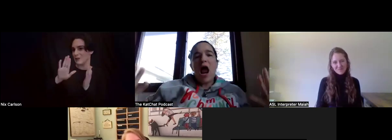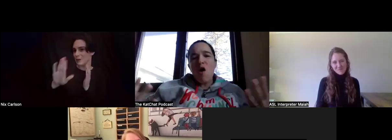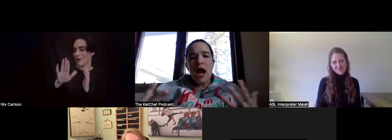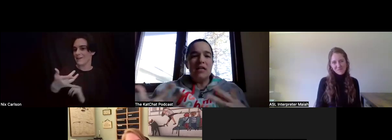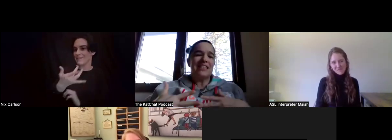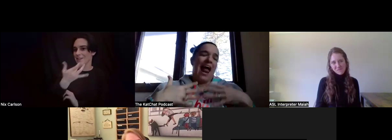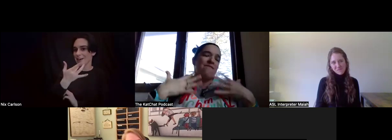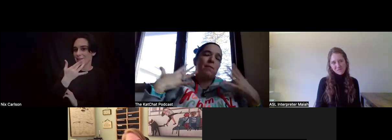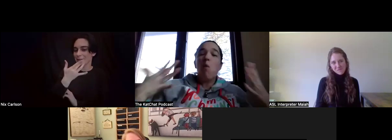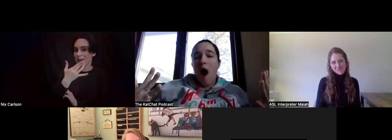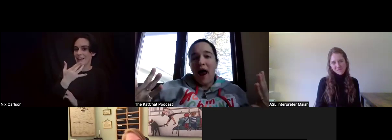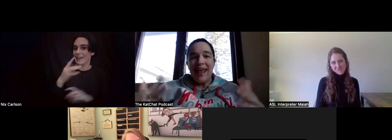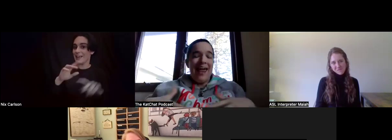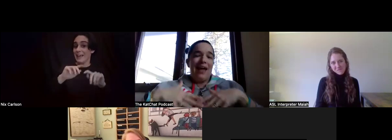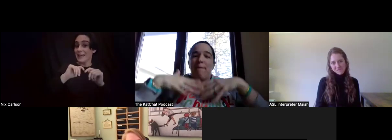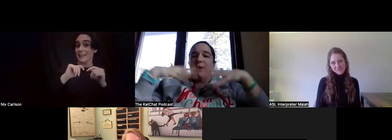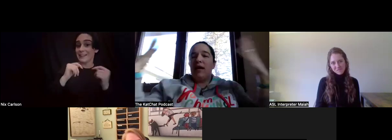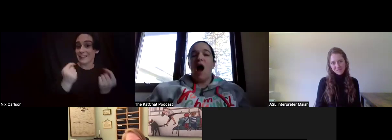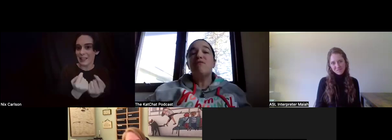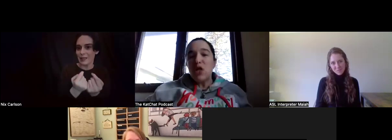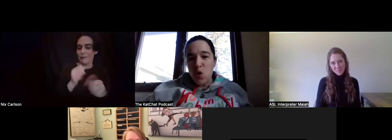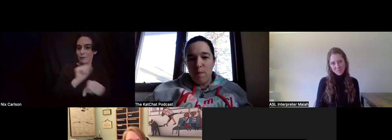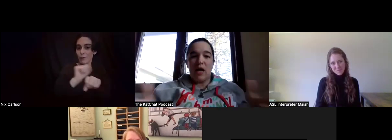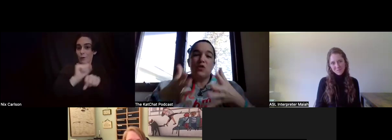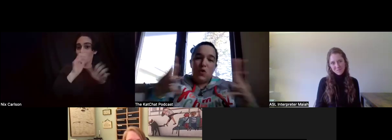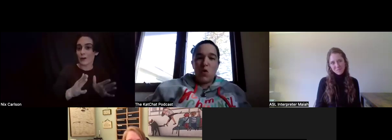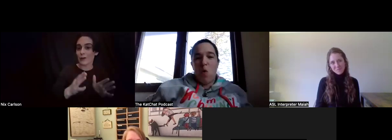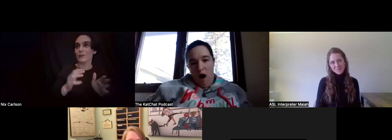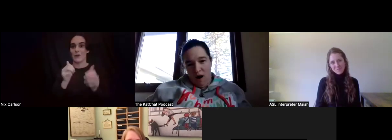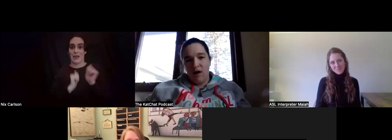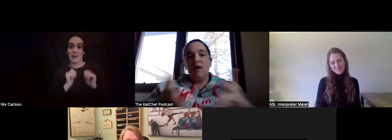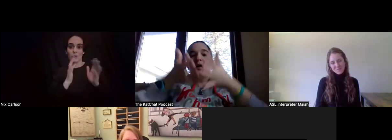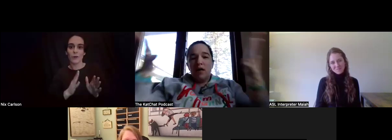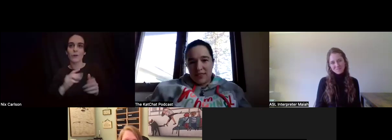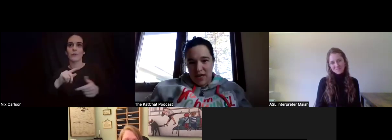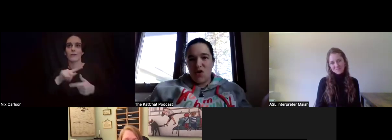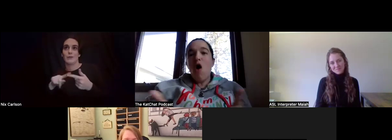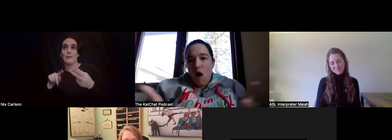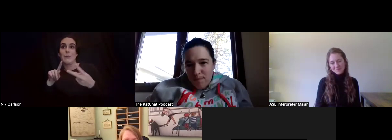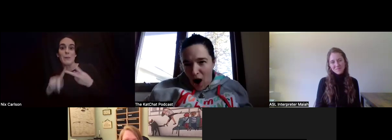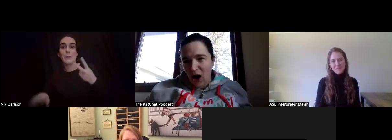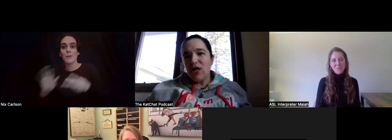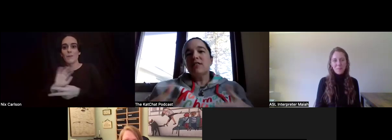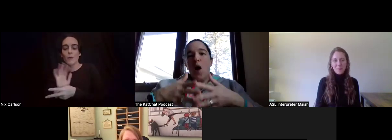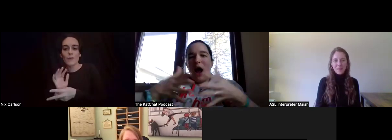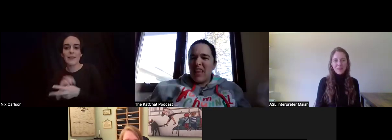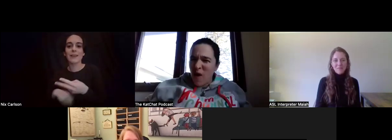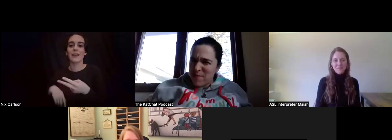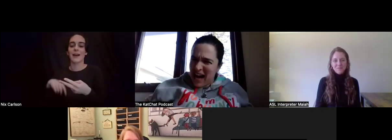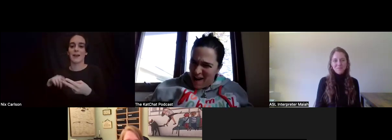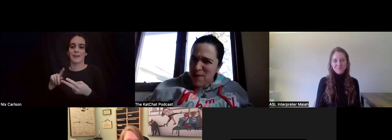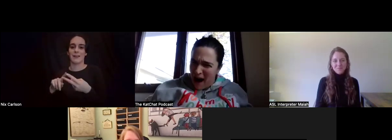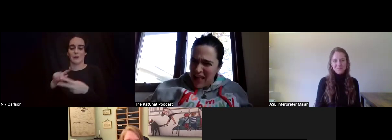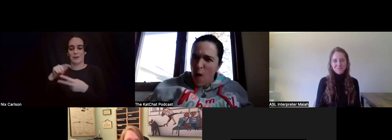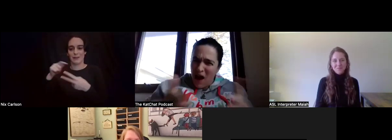favorite parent? It doesn't have to be one. It could be a few because you are considered Hallmark. So I think you have